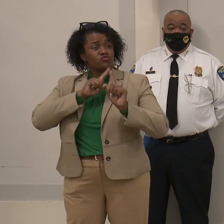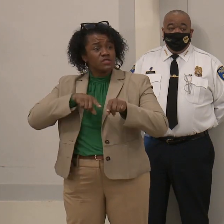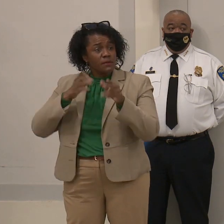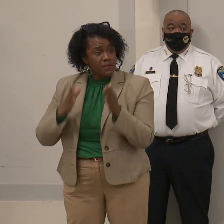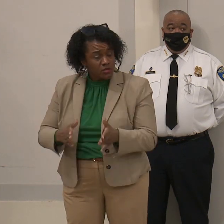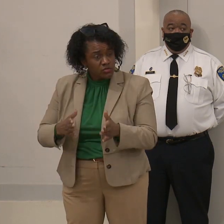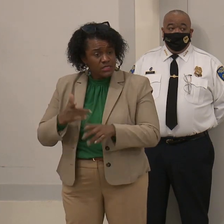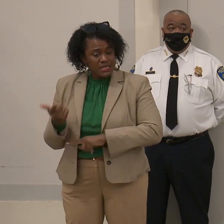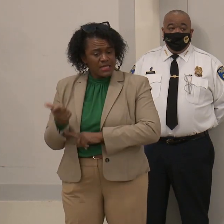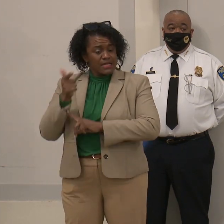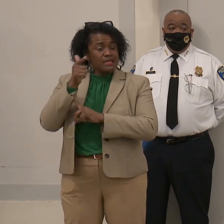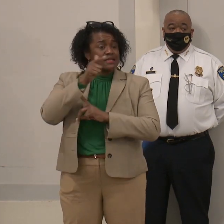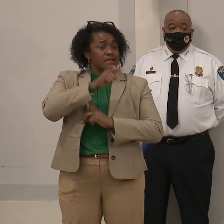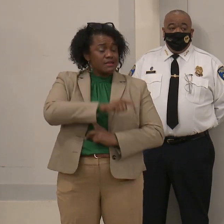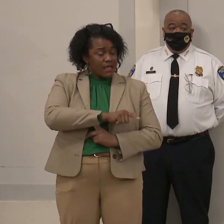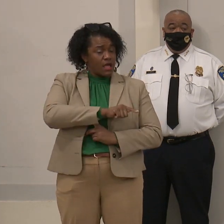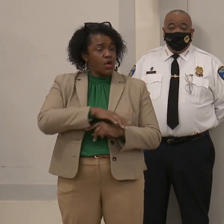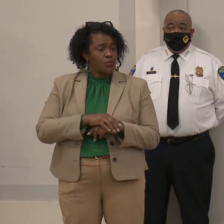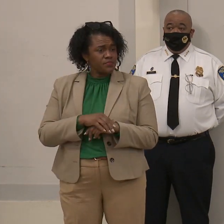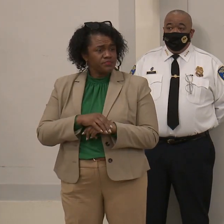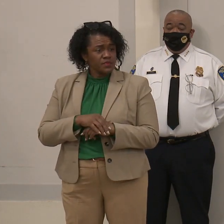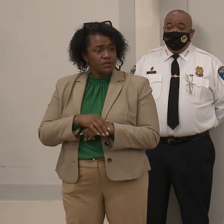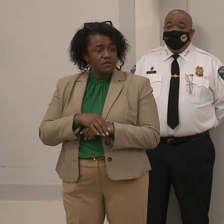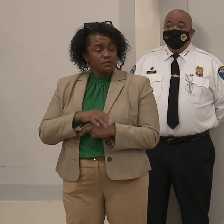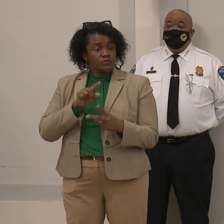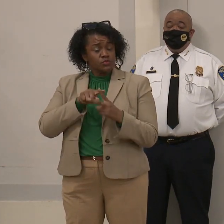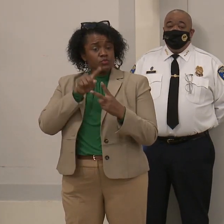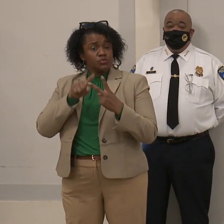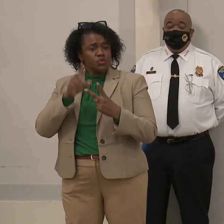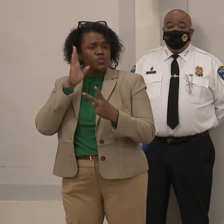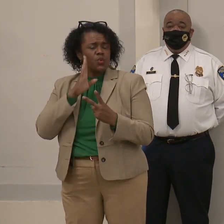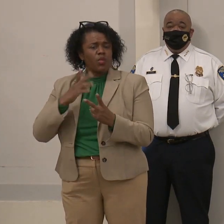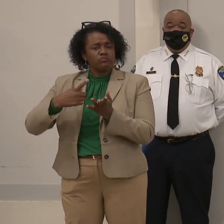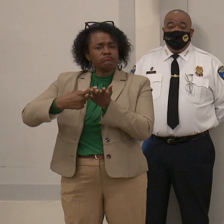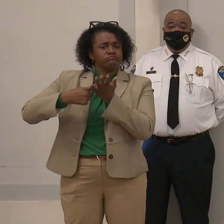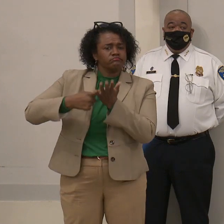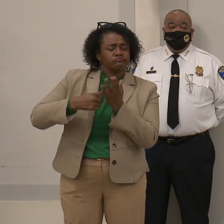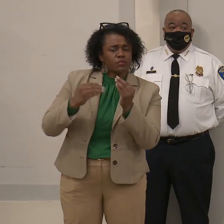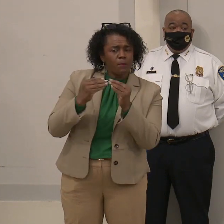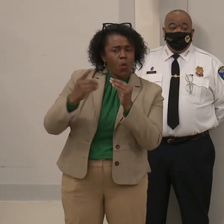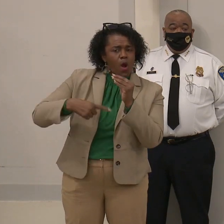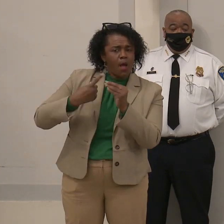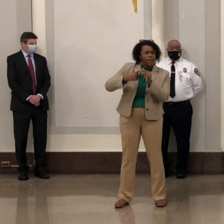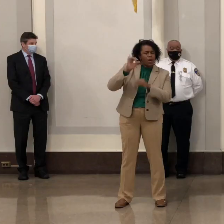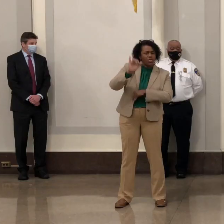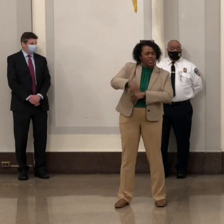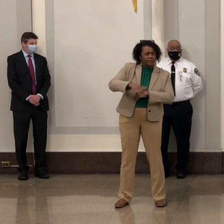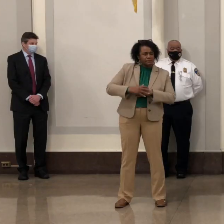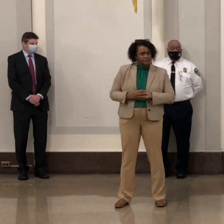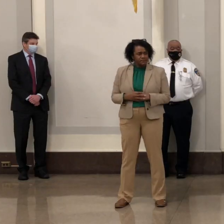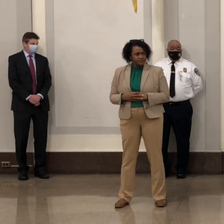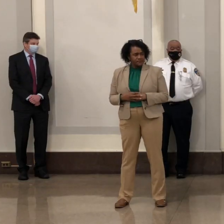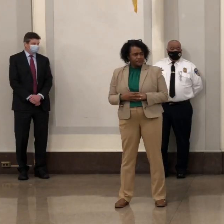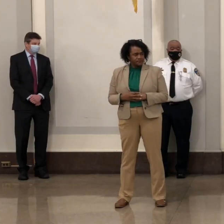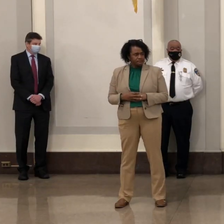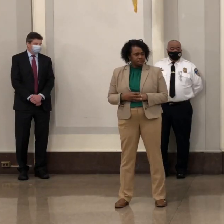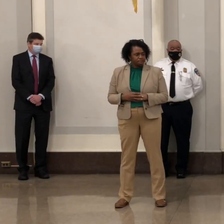it over to Dr. DeRosa and Mr. Laverne to speak more on this partnership. Dr. DeRosa.